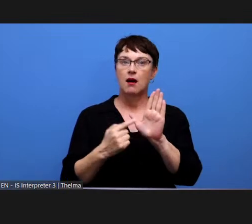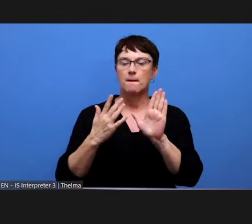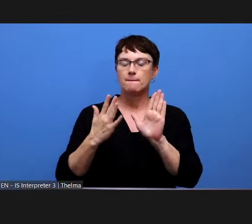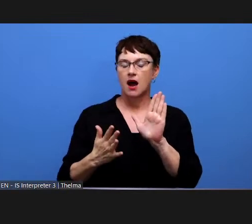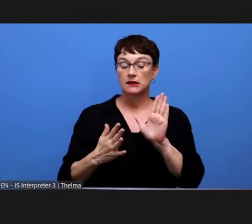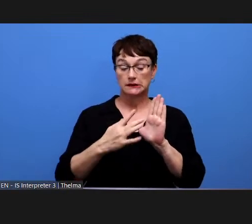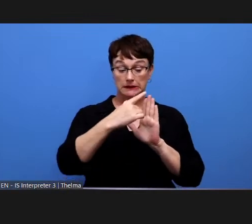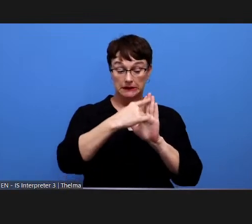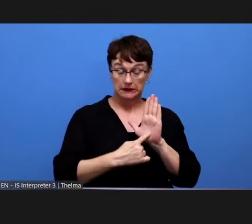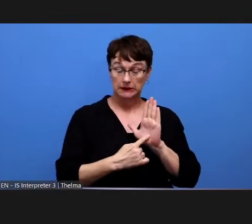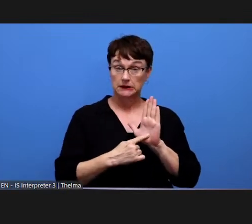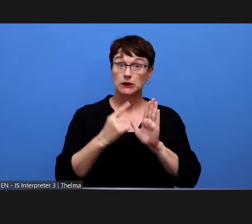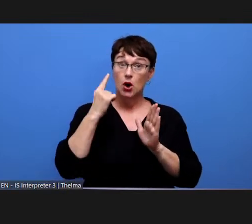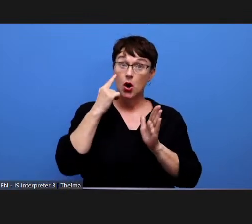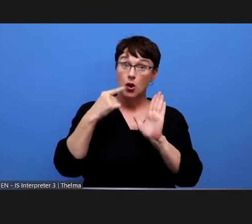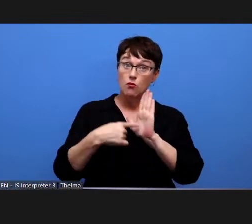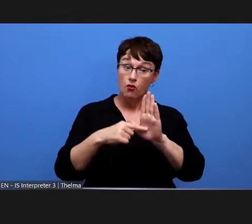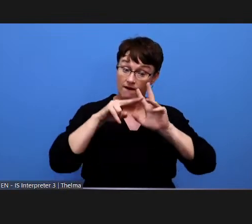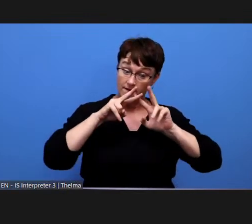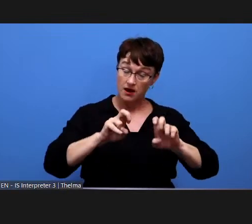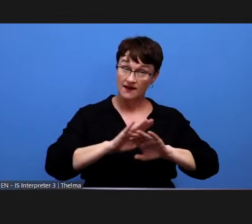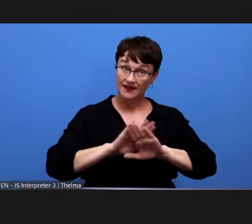Thank you so much.